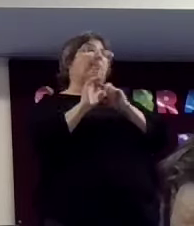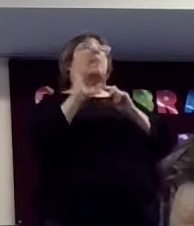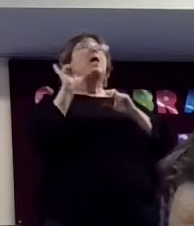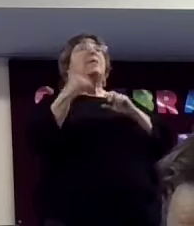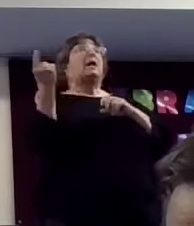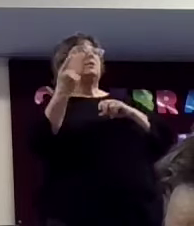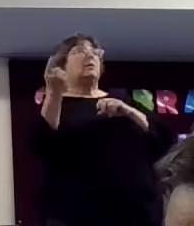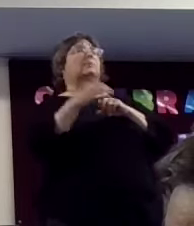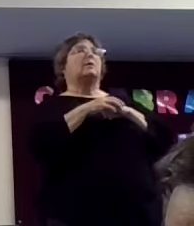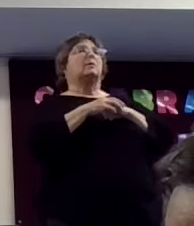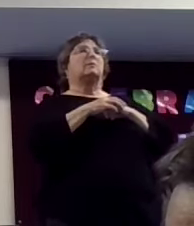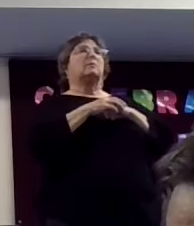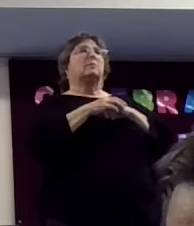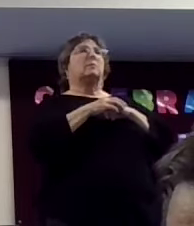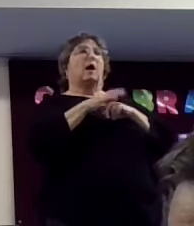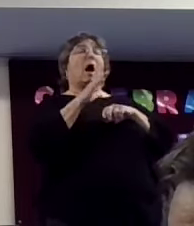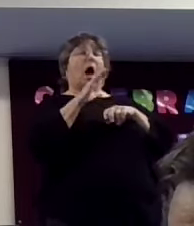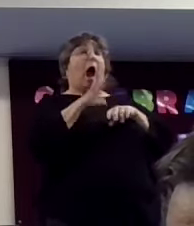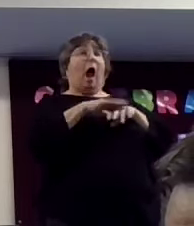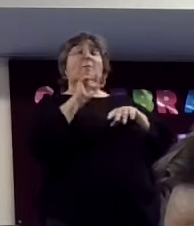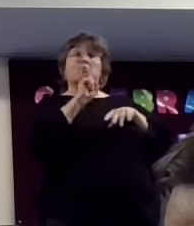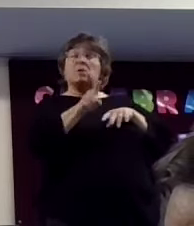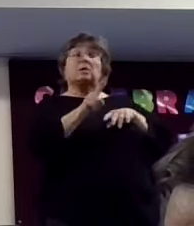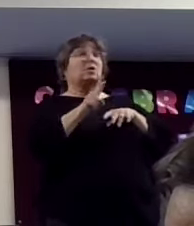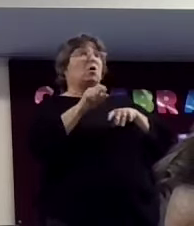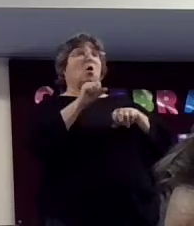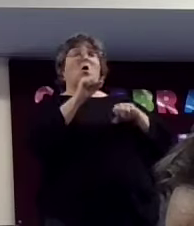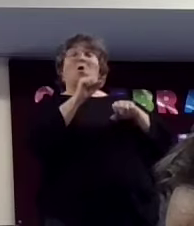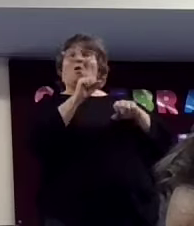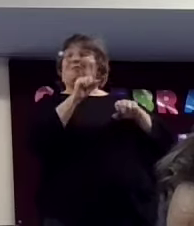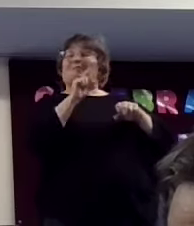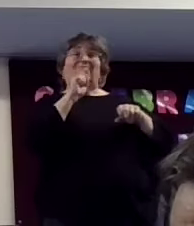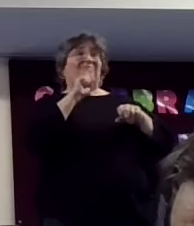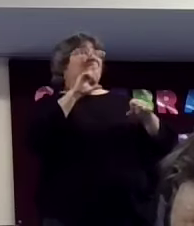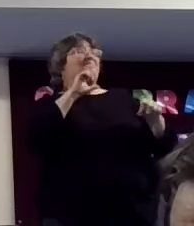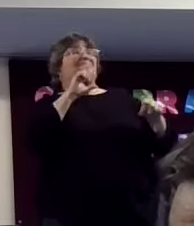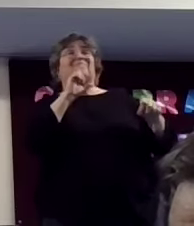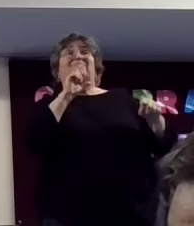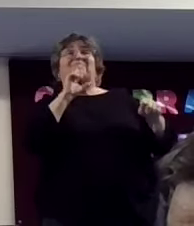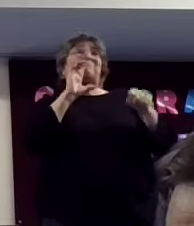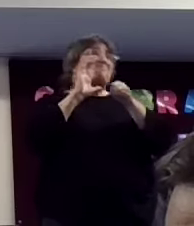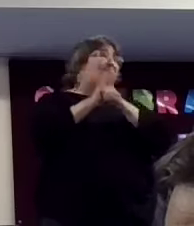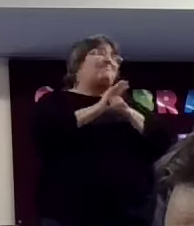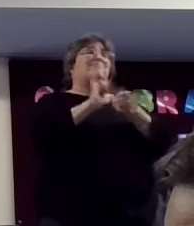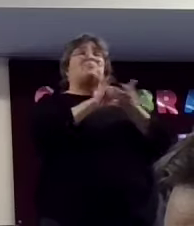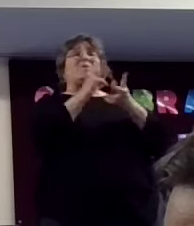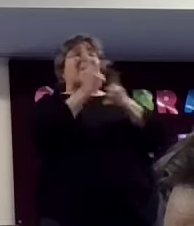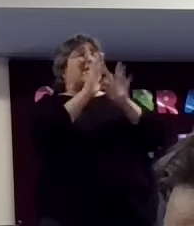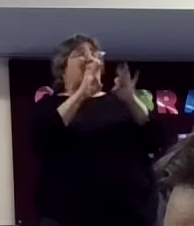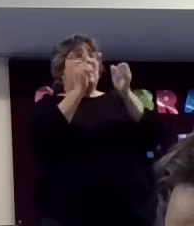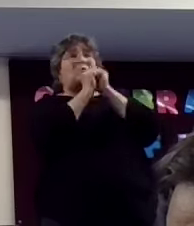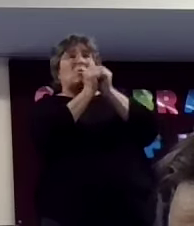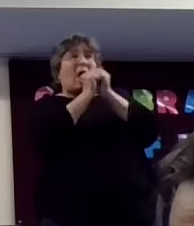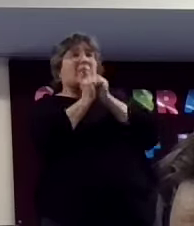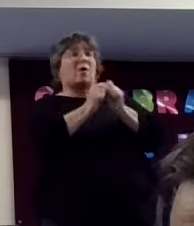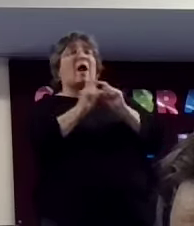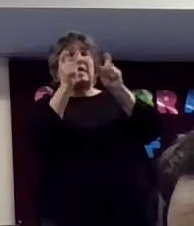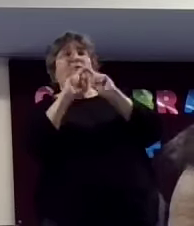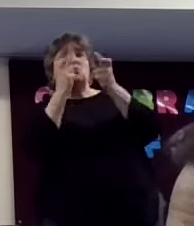that is something I'm on the ground floor of keeping families together and fighting against CPS and getting them to